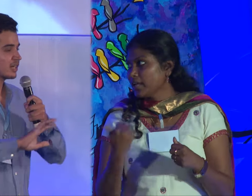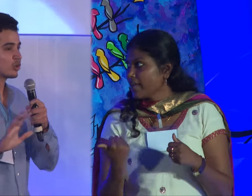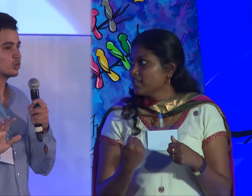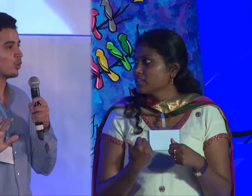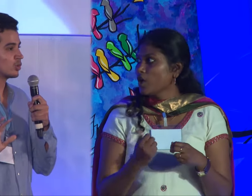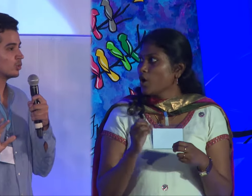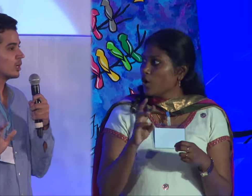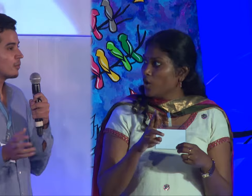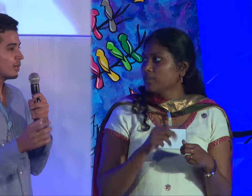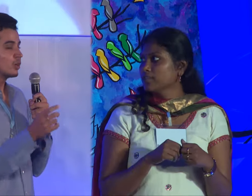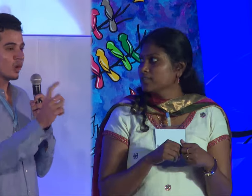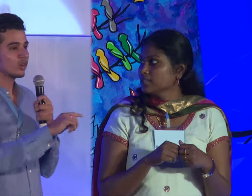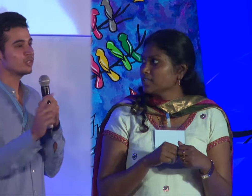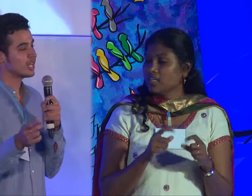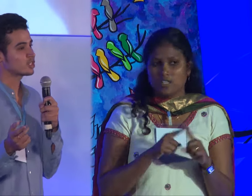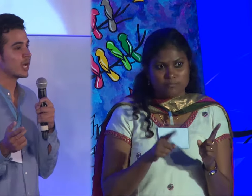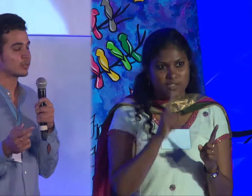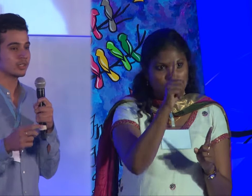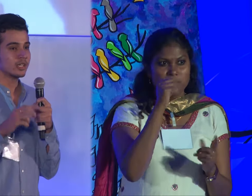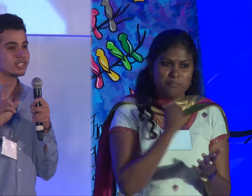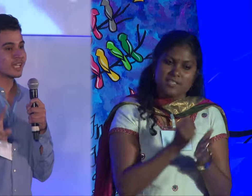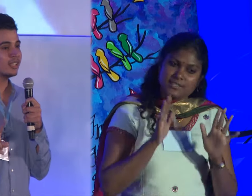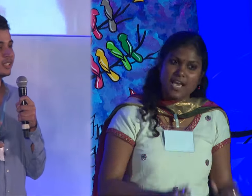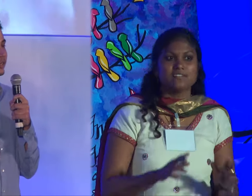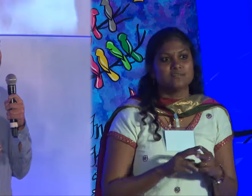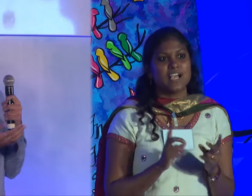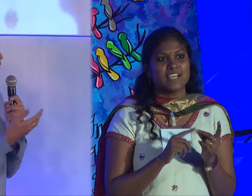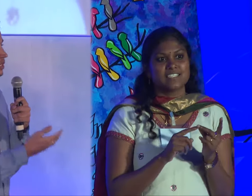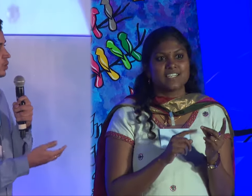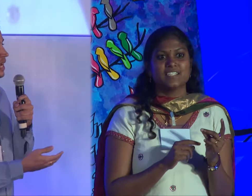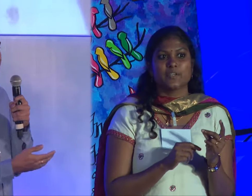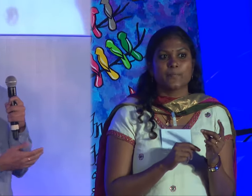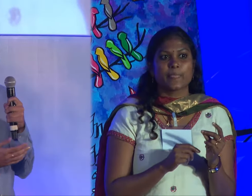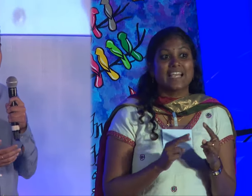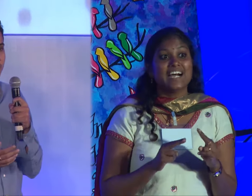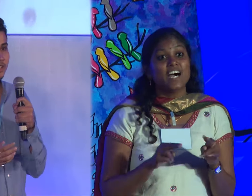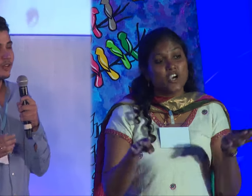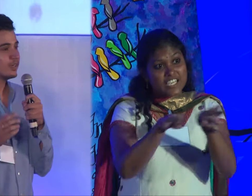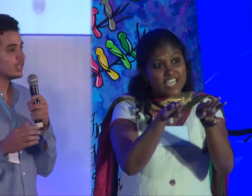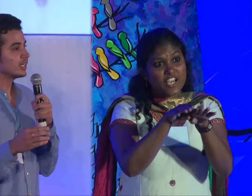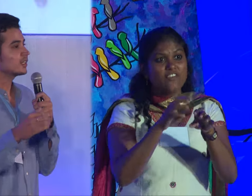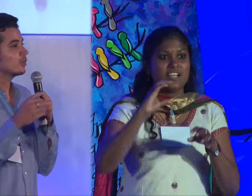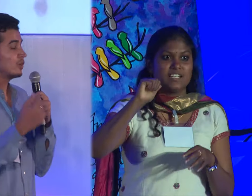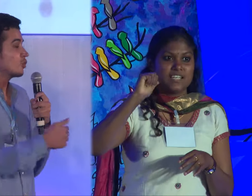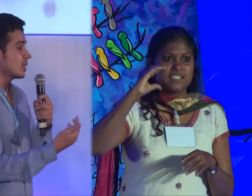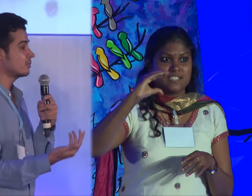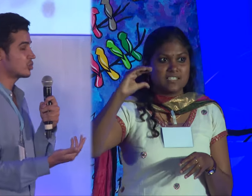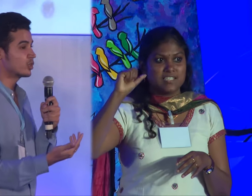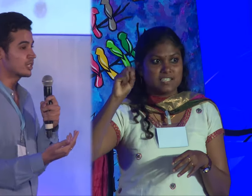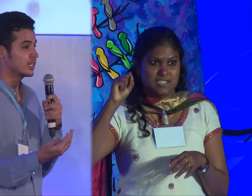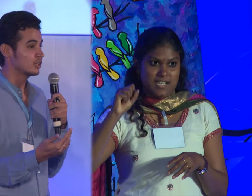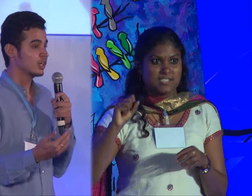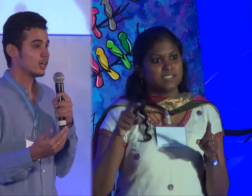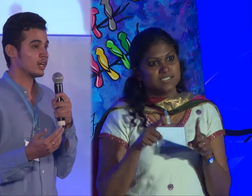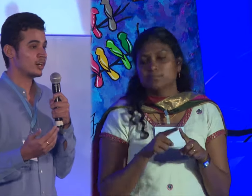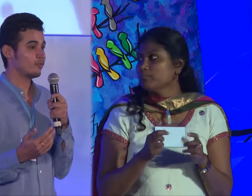They can decide what to do. But one of these has to happen. Secondly, which is about equal access and opportunity, we think that we've called it the